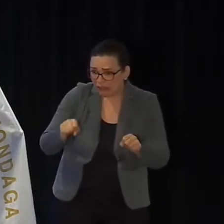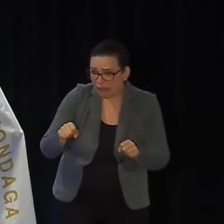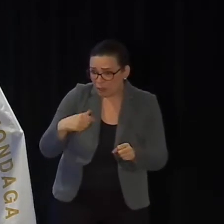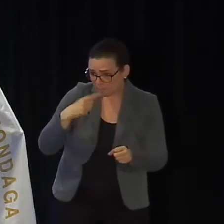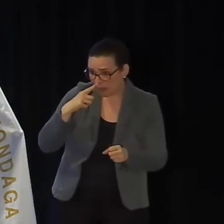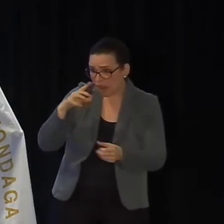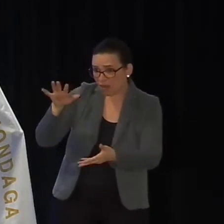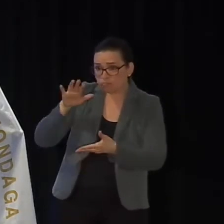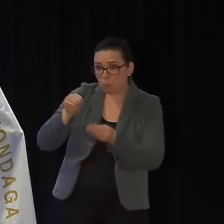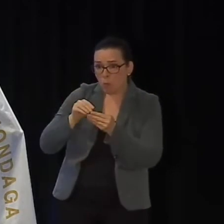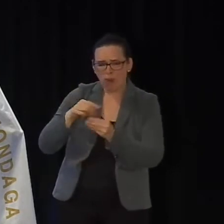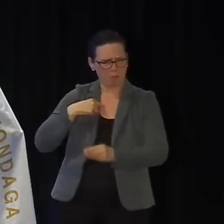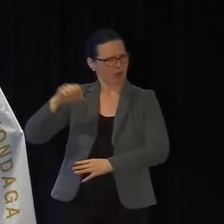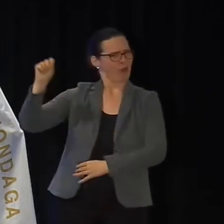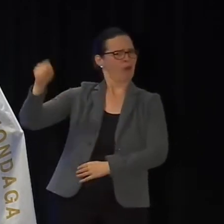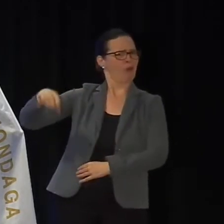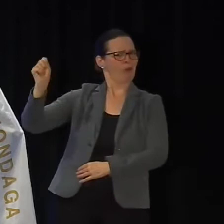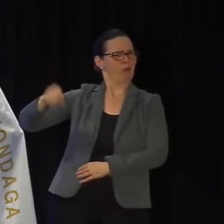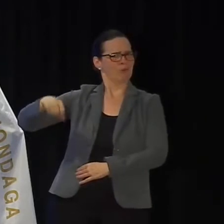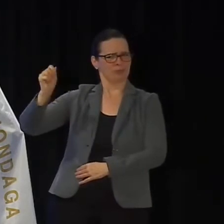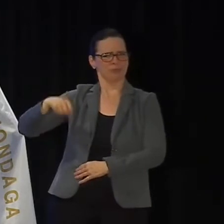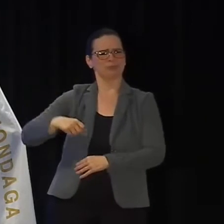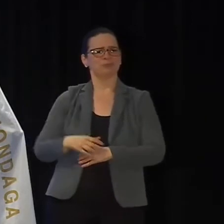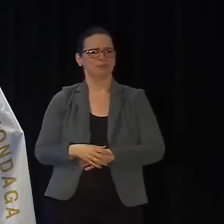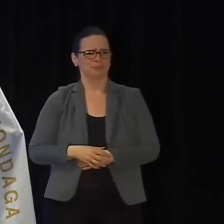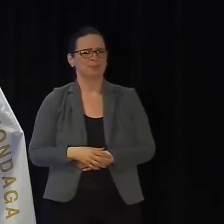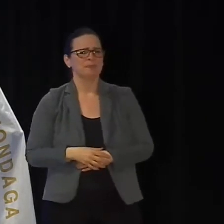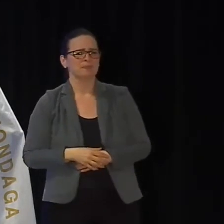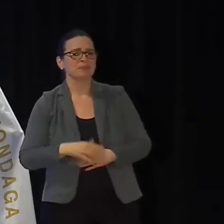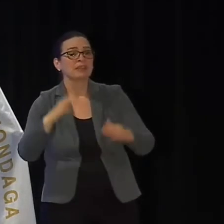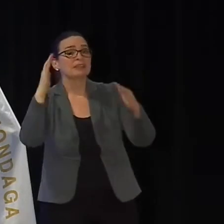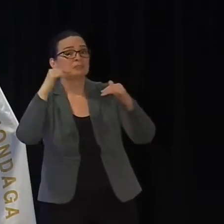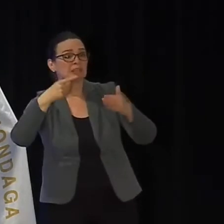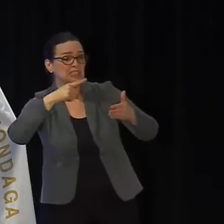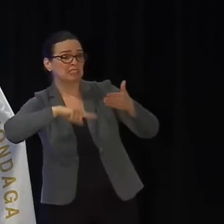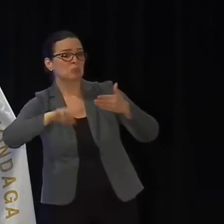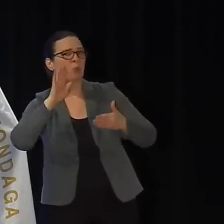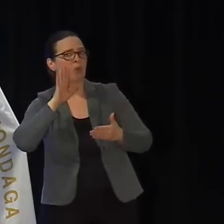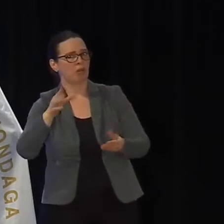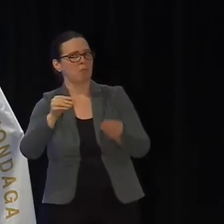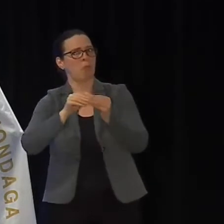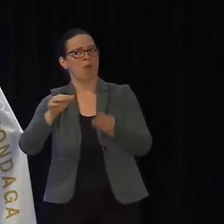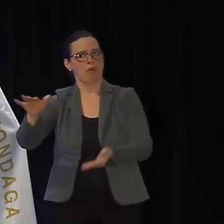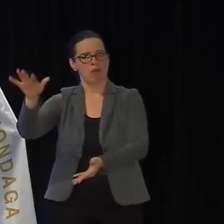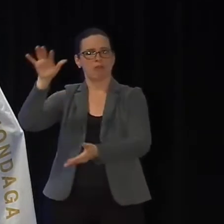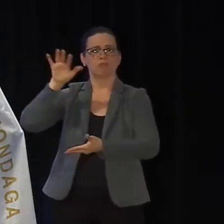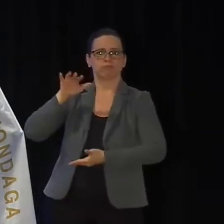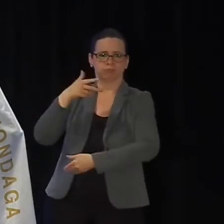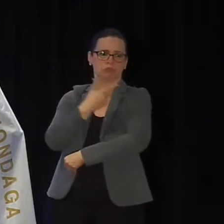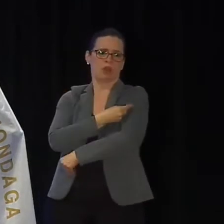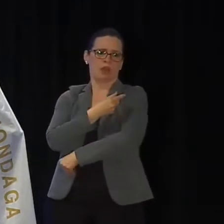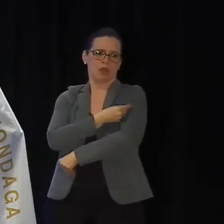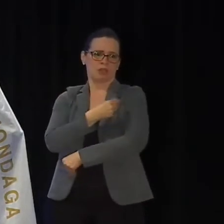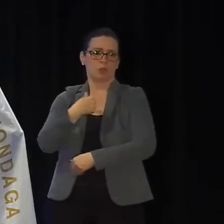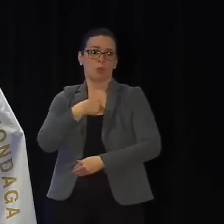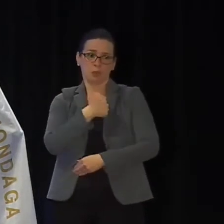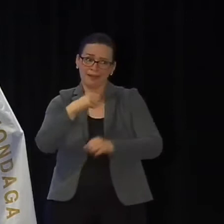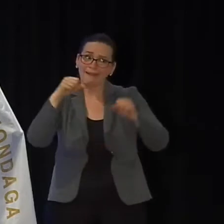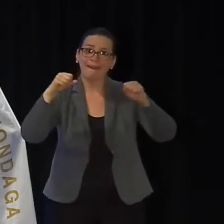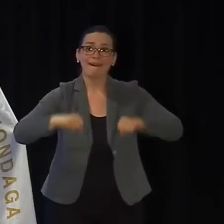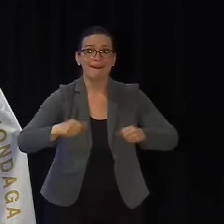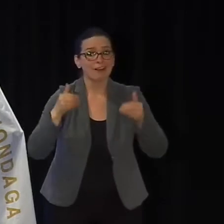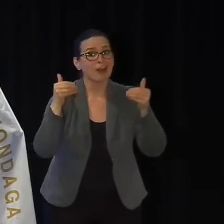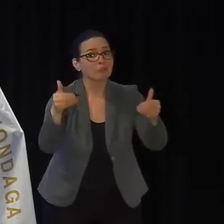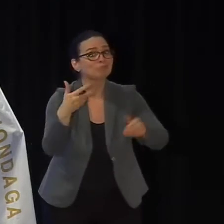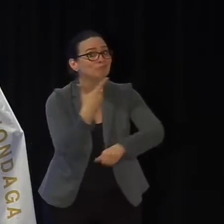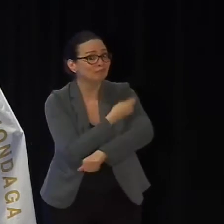more, because we can do more. That's a first shot allotment. Yep. Is SU guaranteed to get